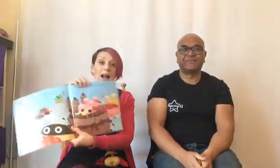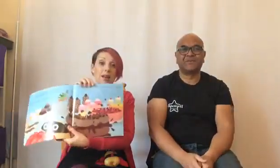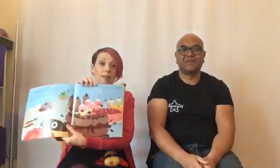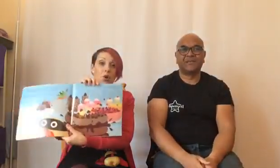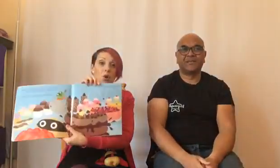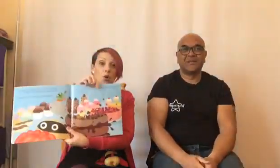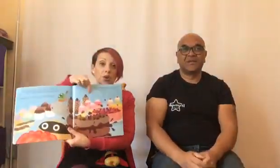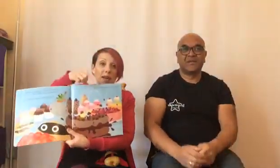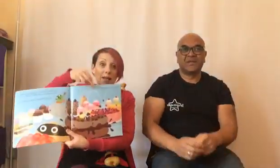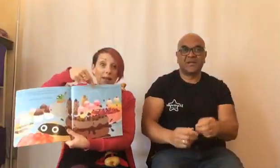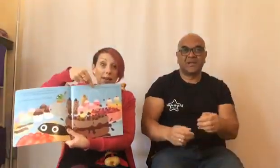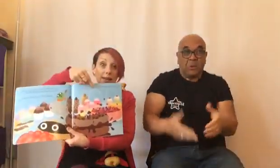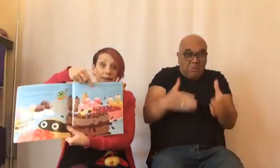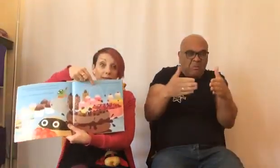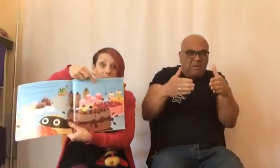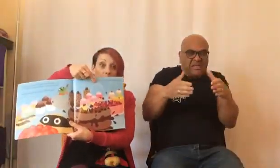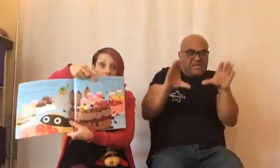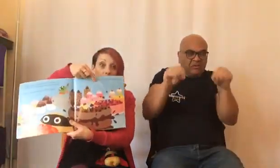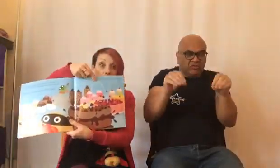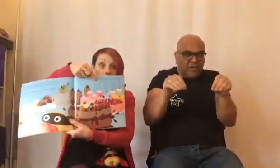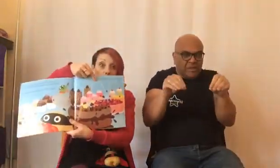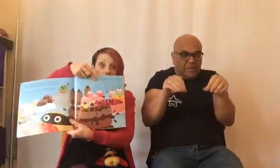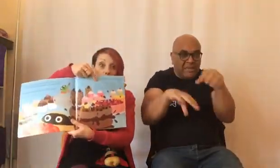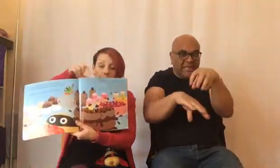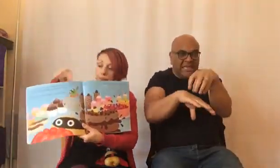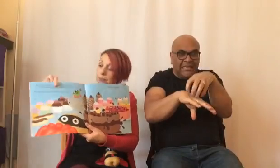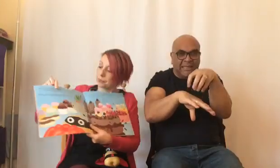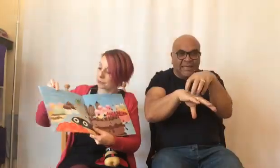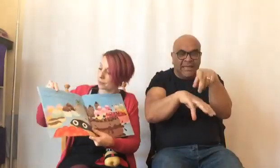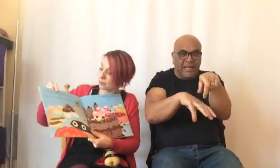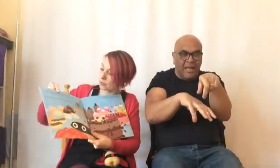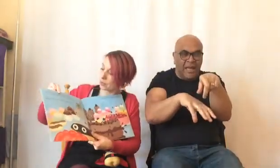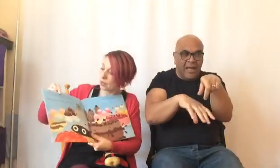nearer. He had him cornered at the cakes.